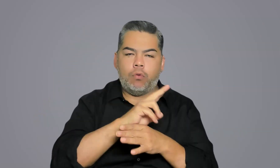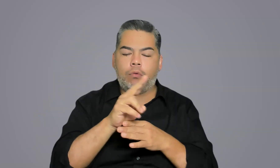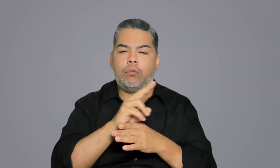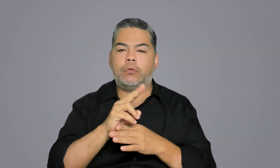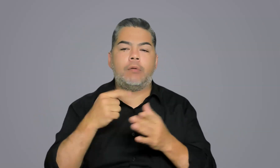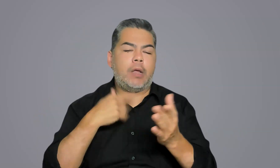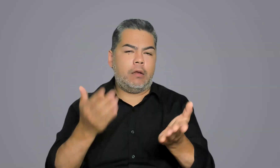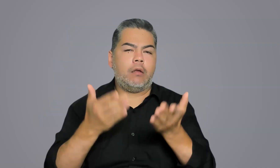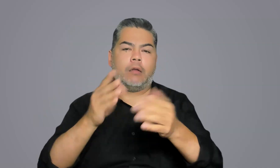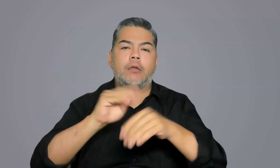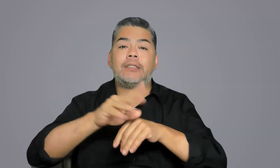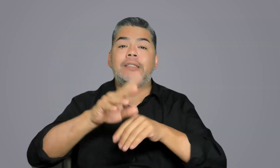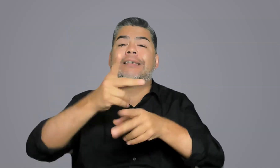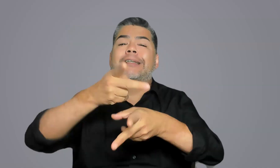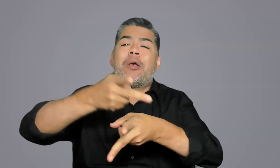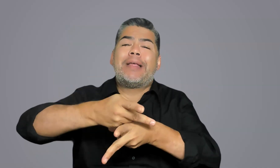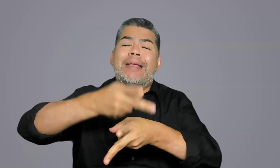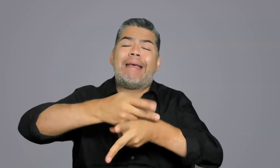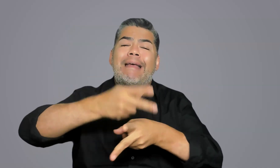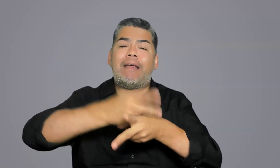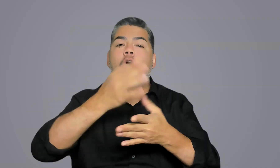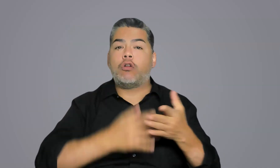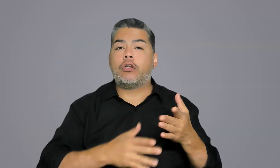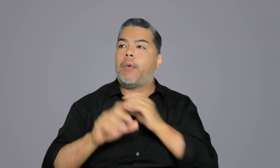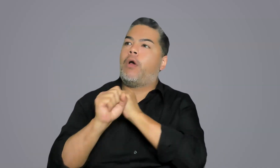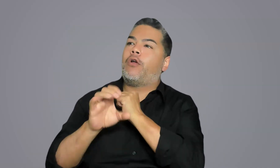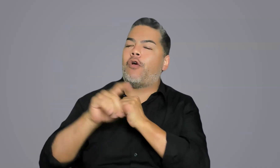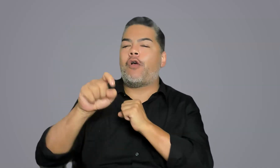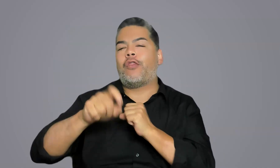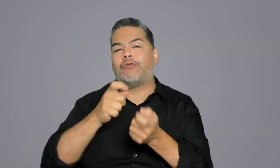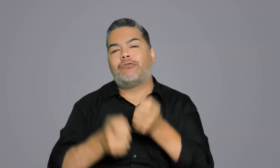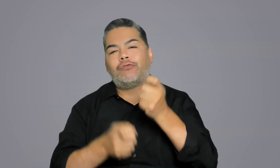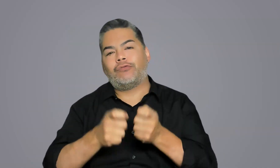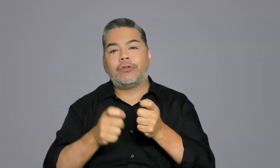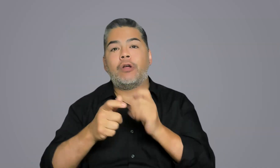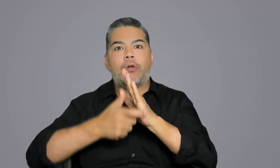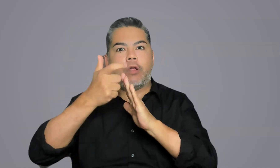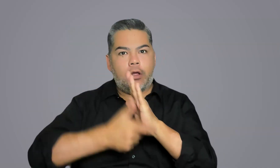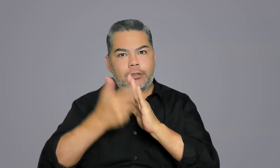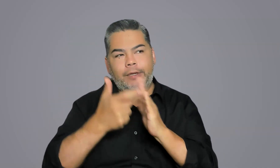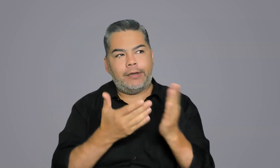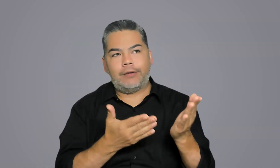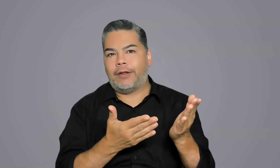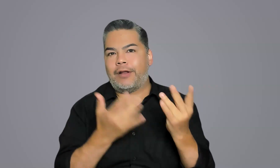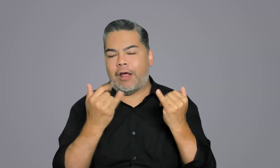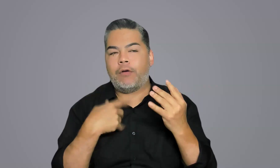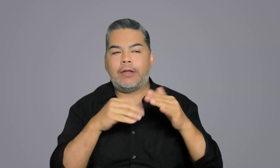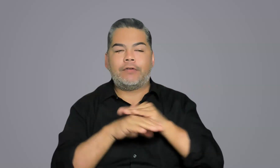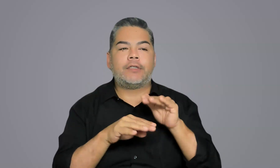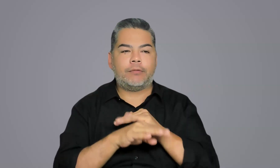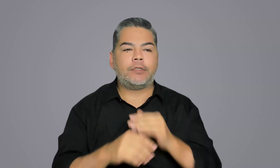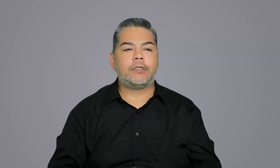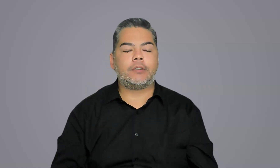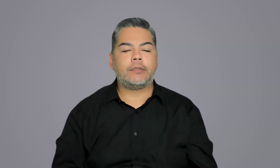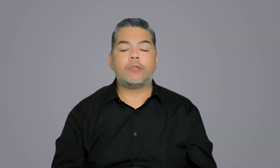to you would just be careful. Some of them are advertised as remediation tools, fully automated. Of course, we know with all sorts of accessibility, one